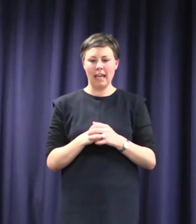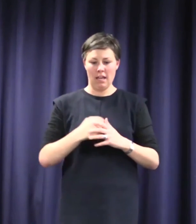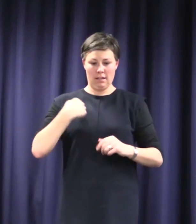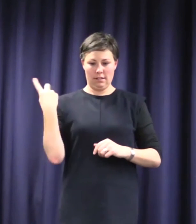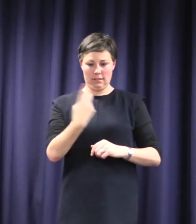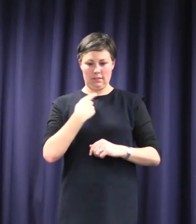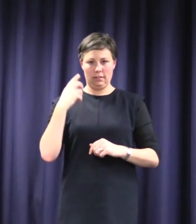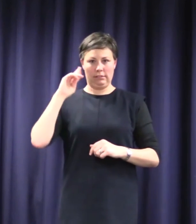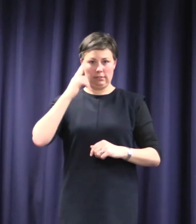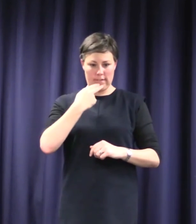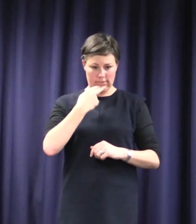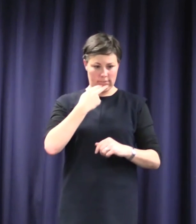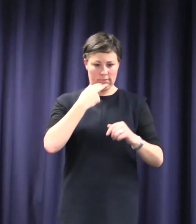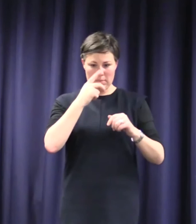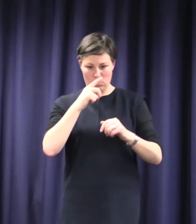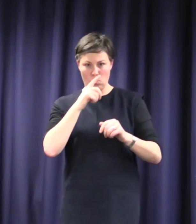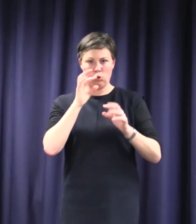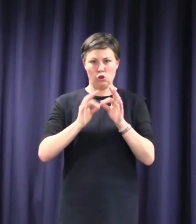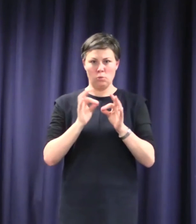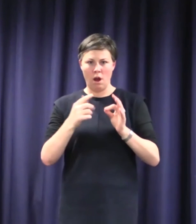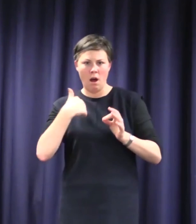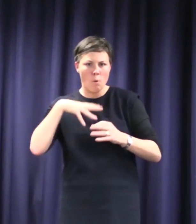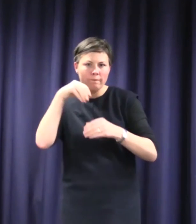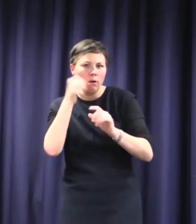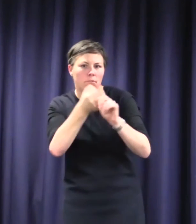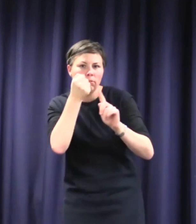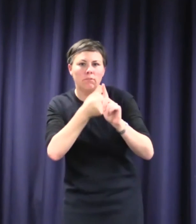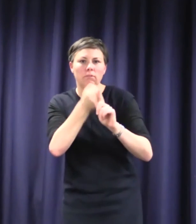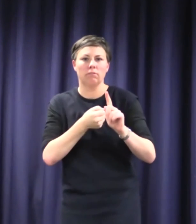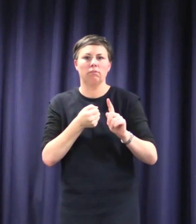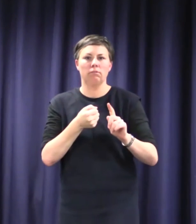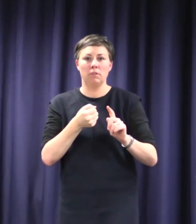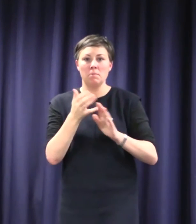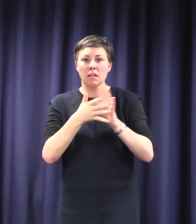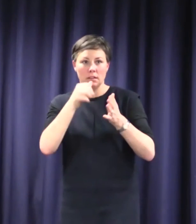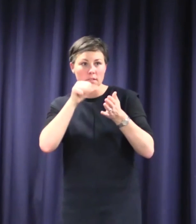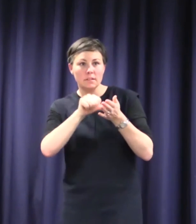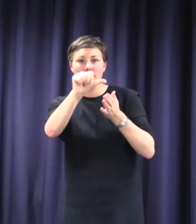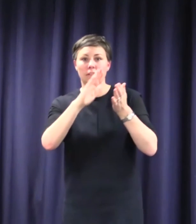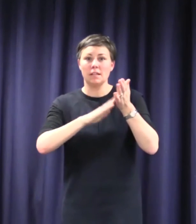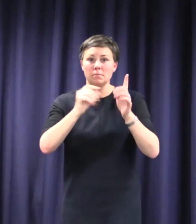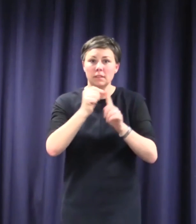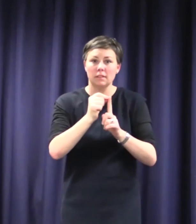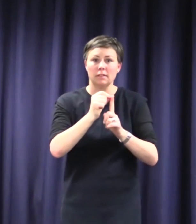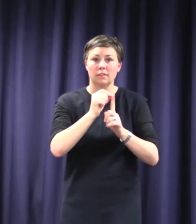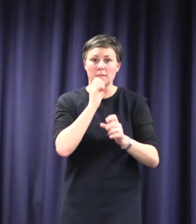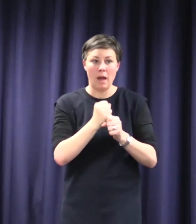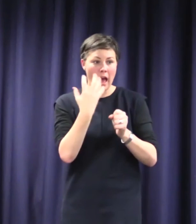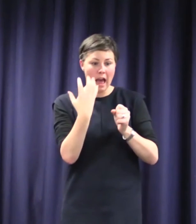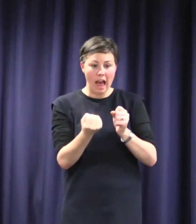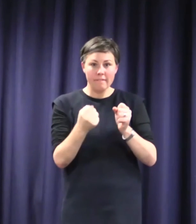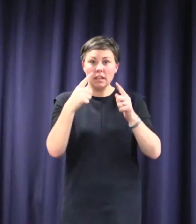deaf people and interpreters get involved in more lobbying? More letters to the MPs? Is there